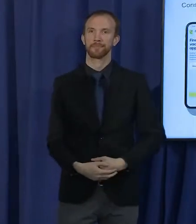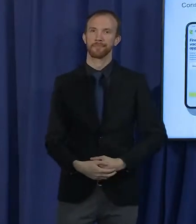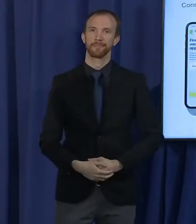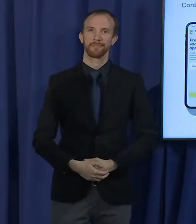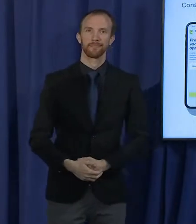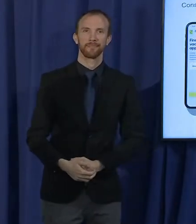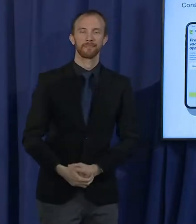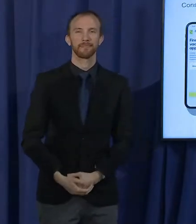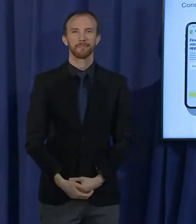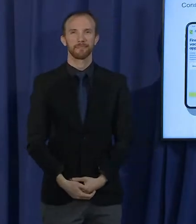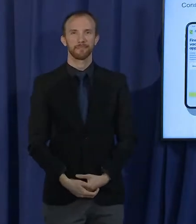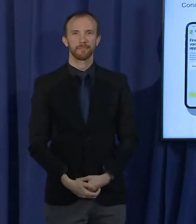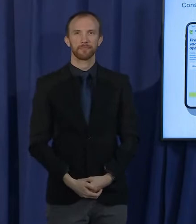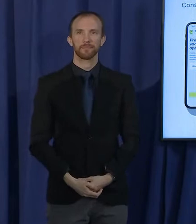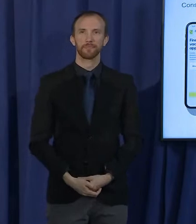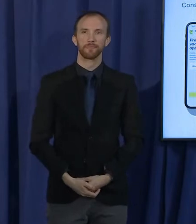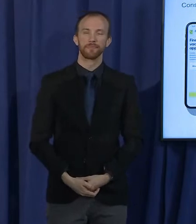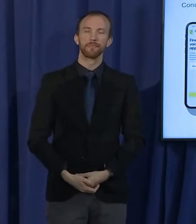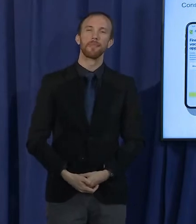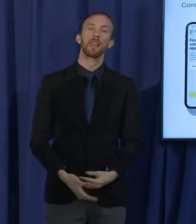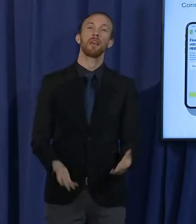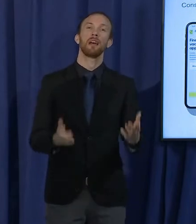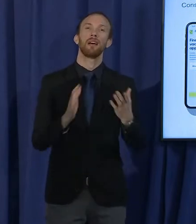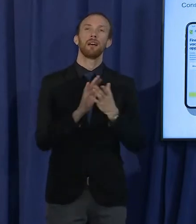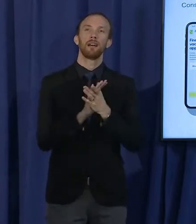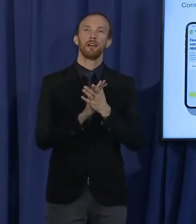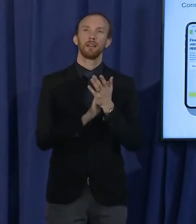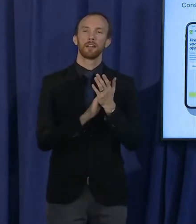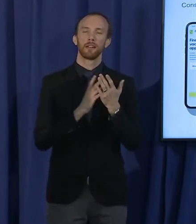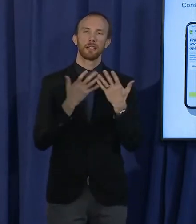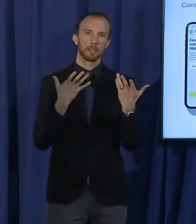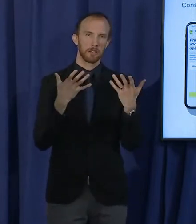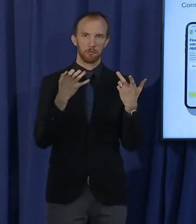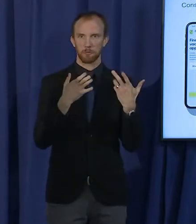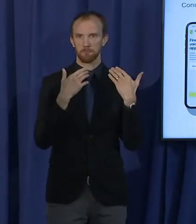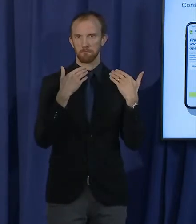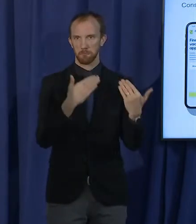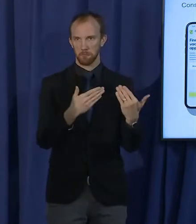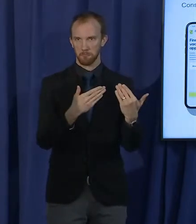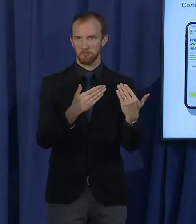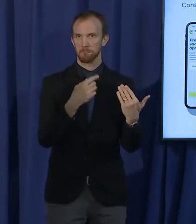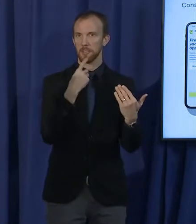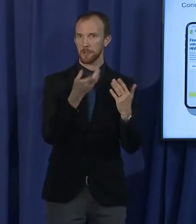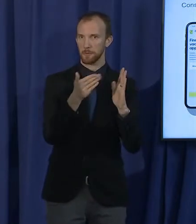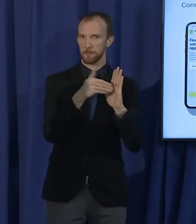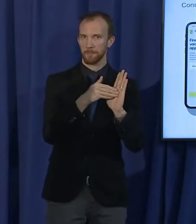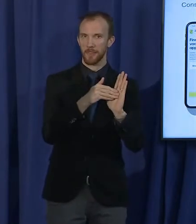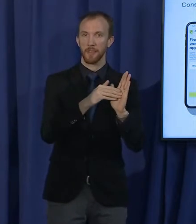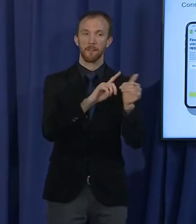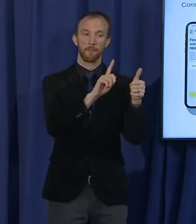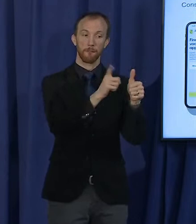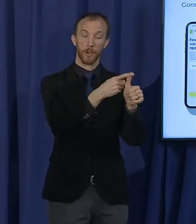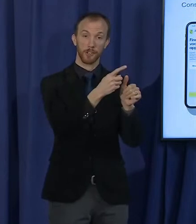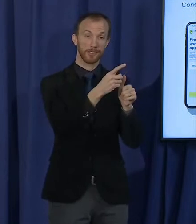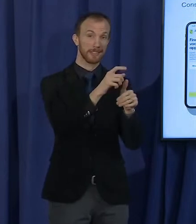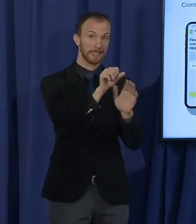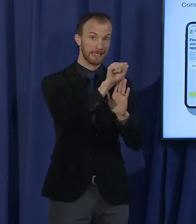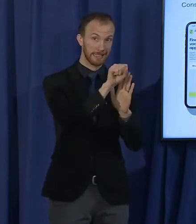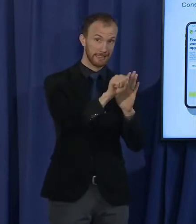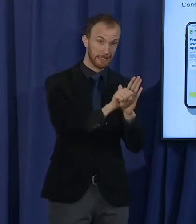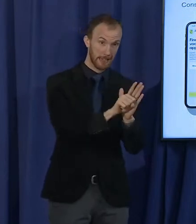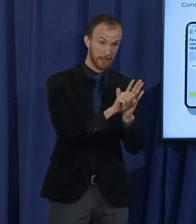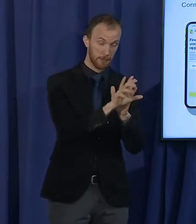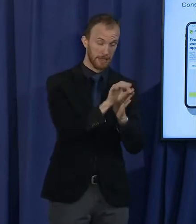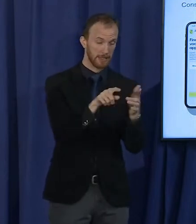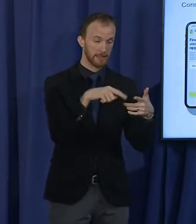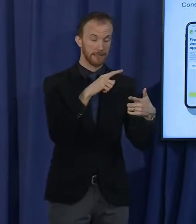Oops. Just to remind, so it's clear. First, select your state, then